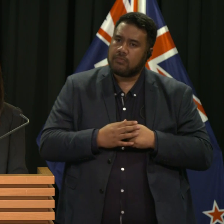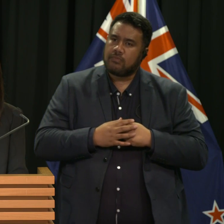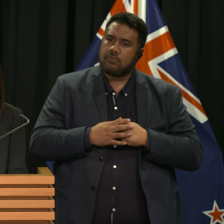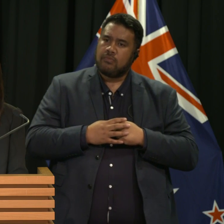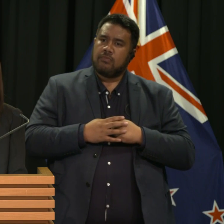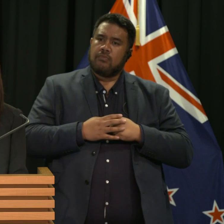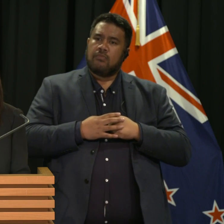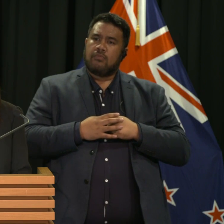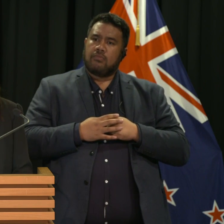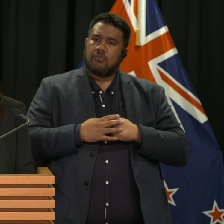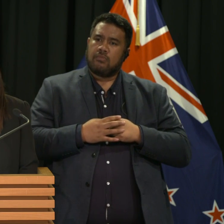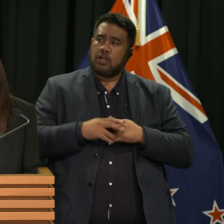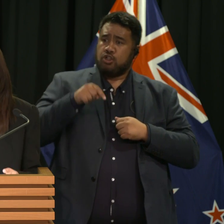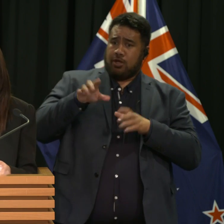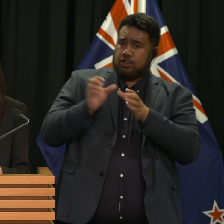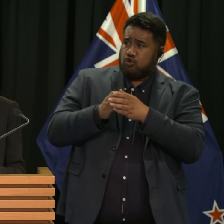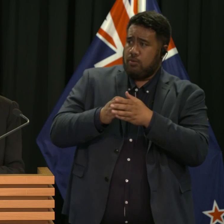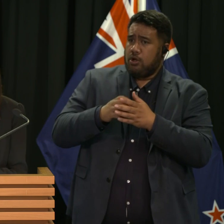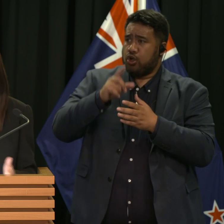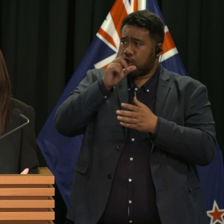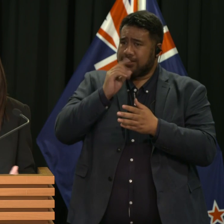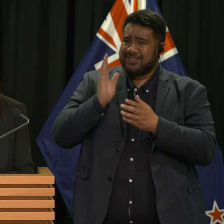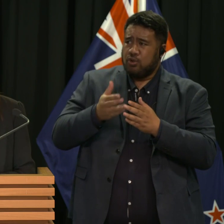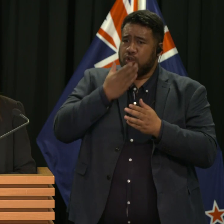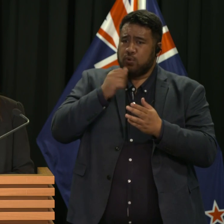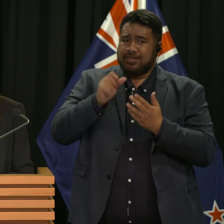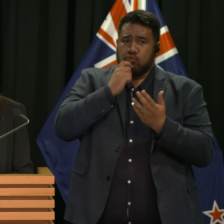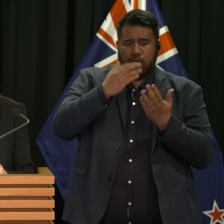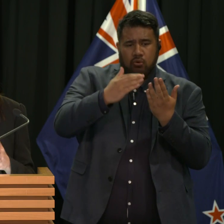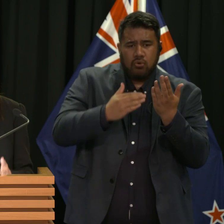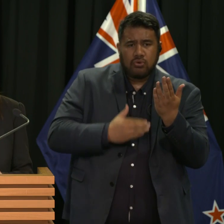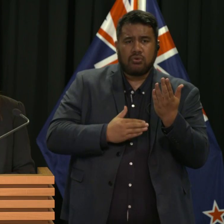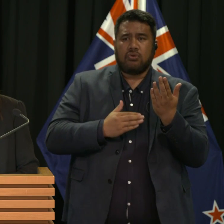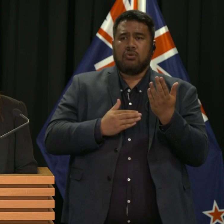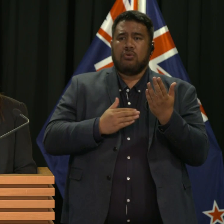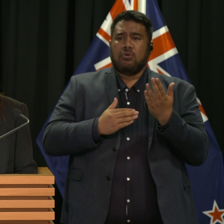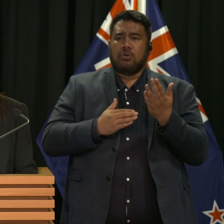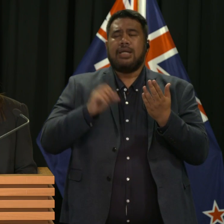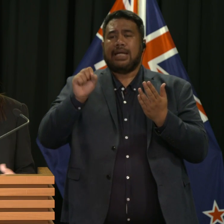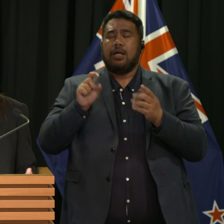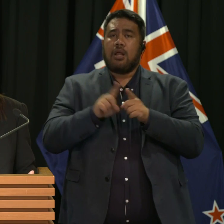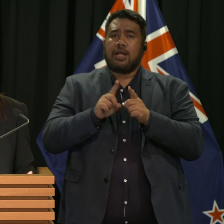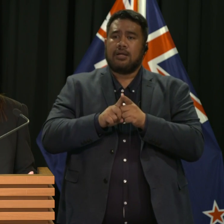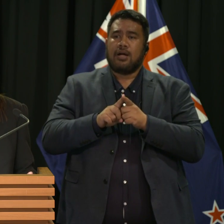least something from this group? So while I don't want to get into individual